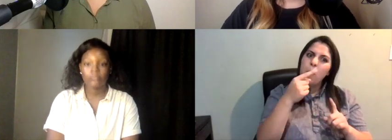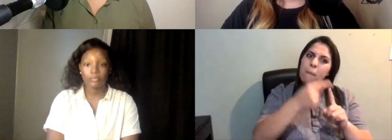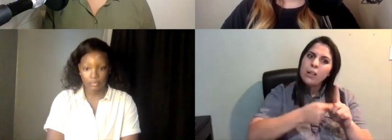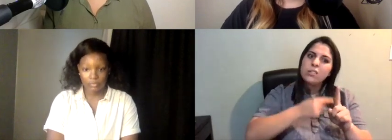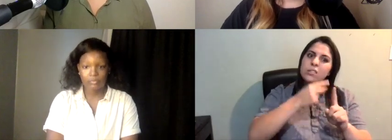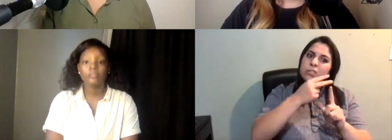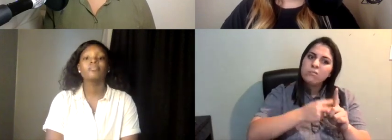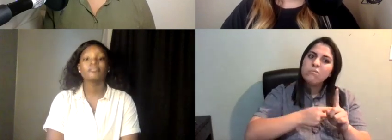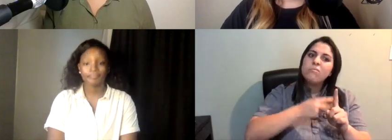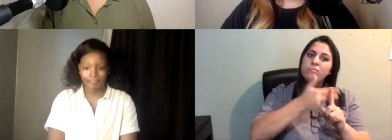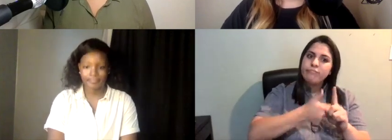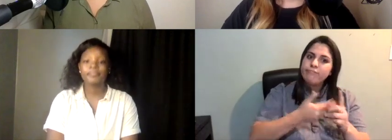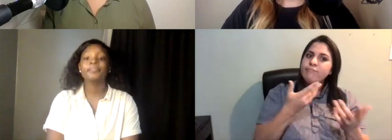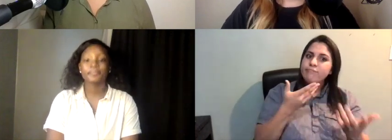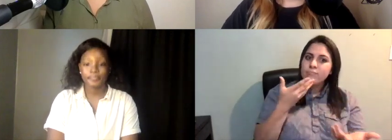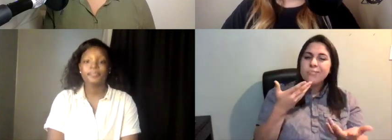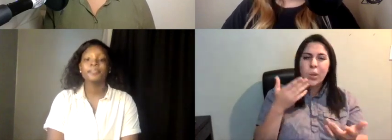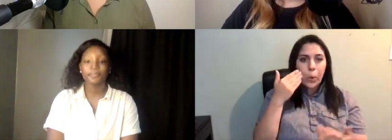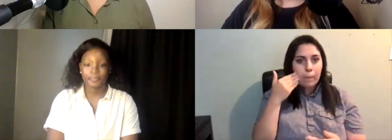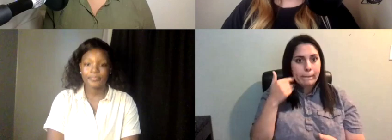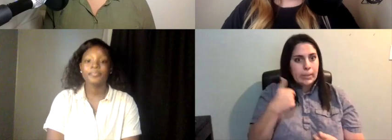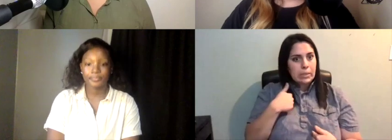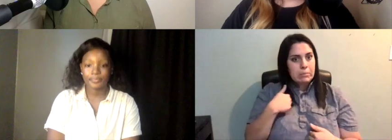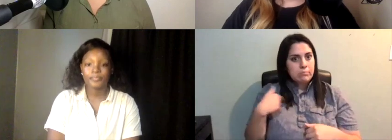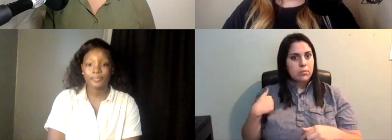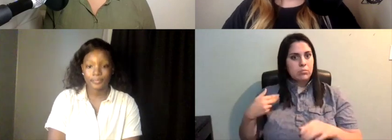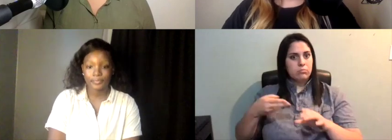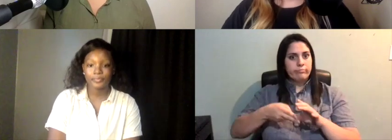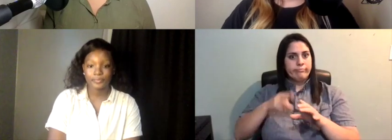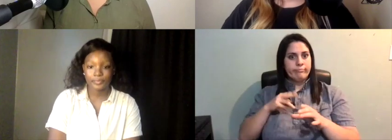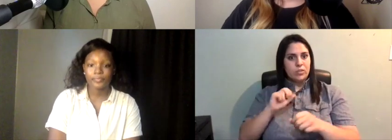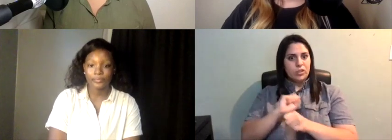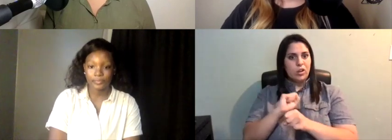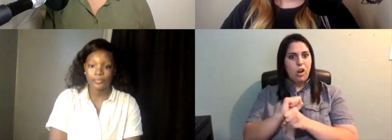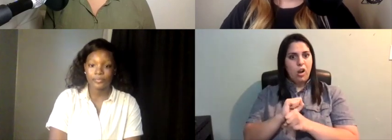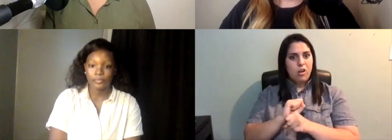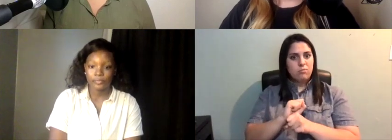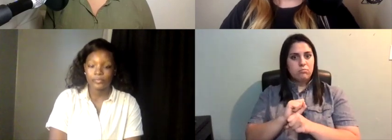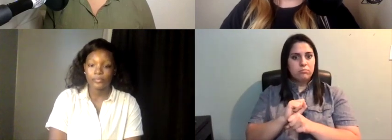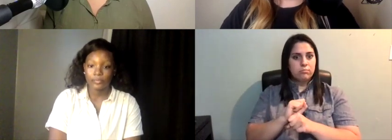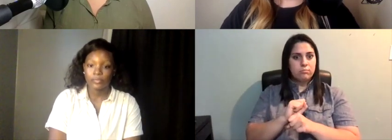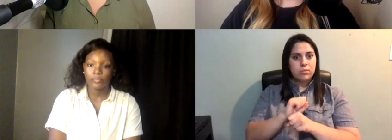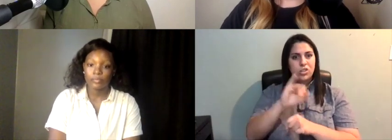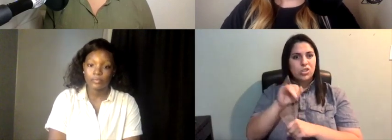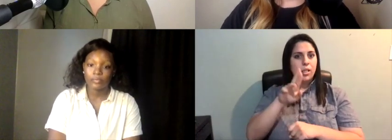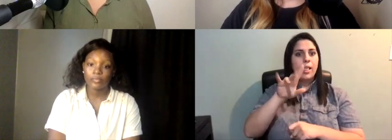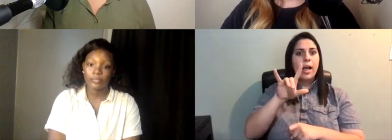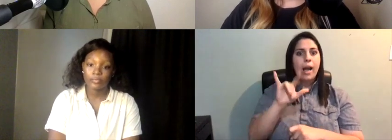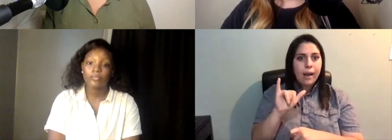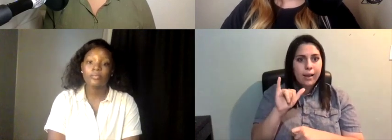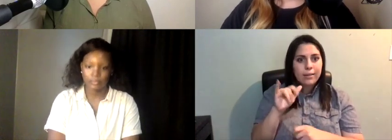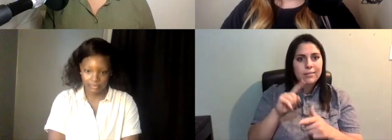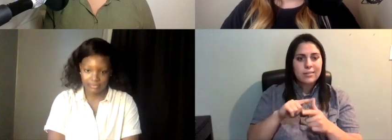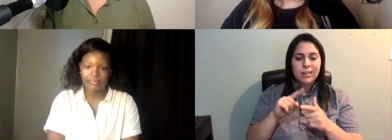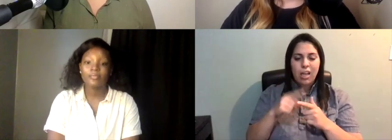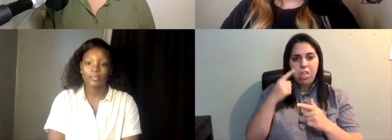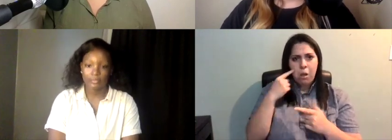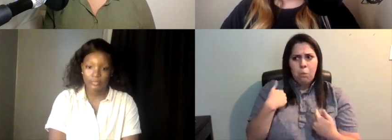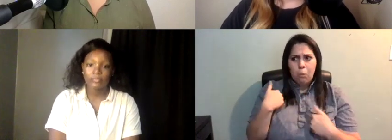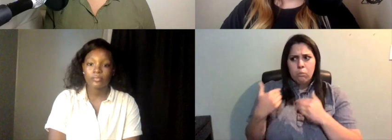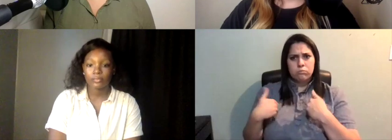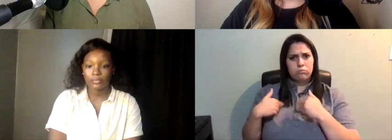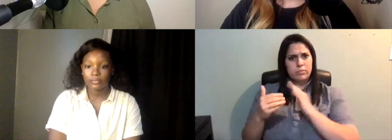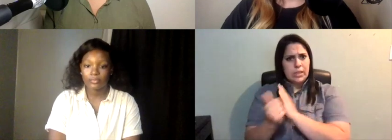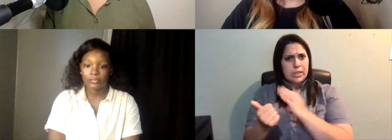July. And then, you know, I'm thinking, okay, it was a good job. I have these great skills. And, you know, it took a